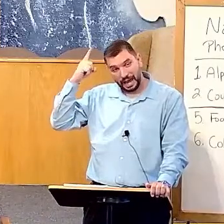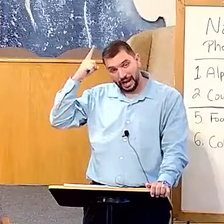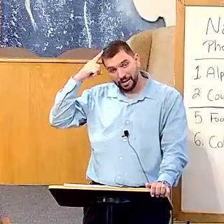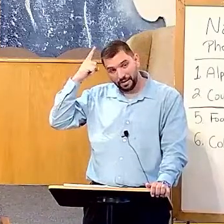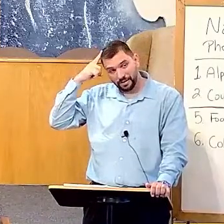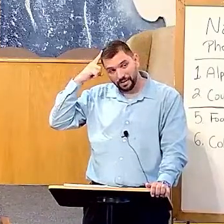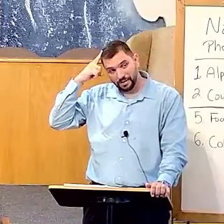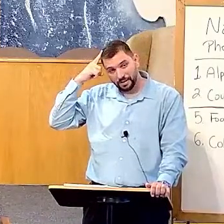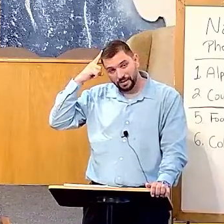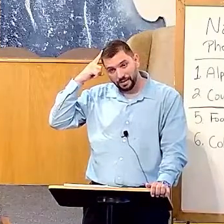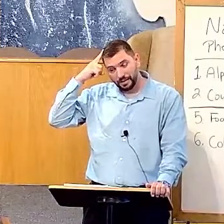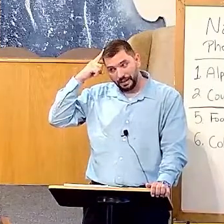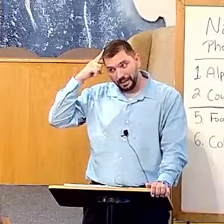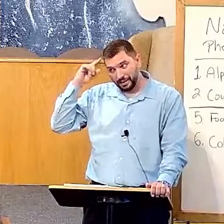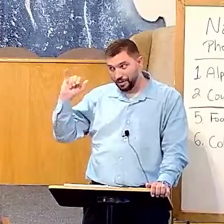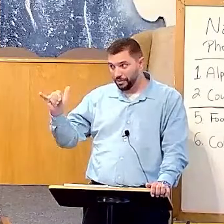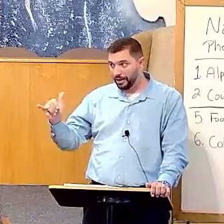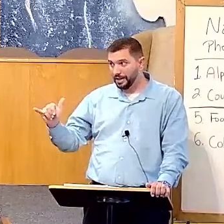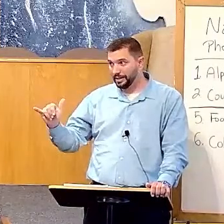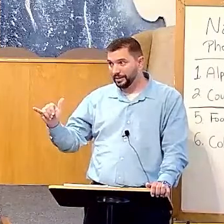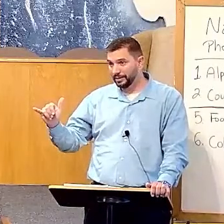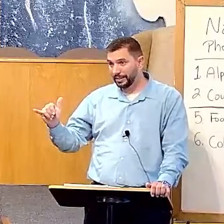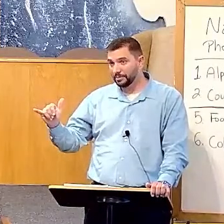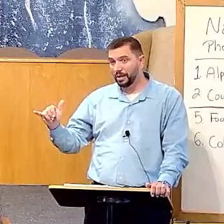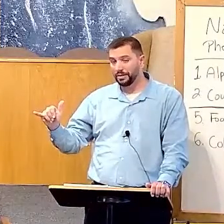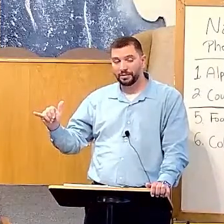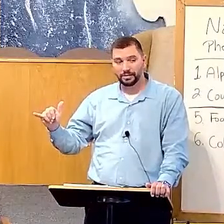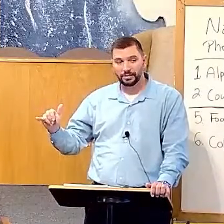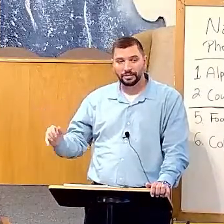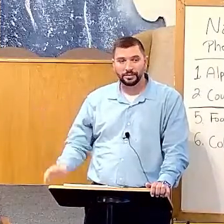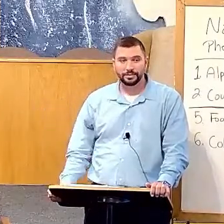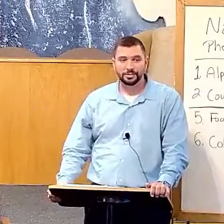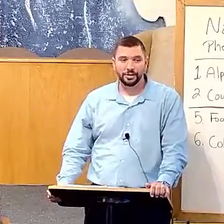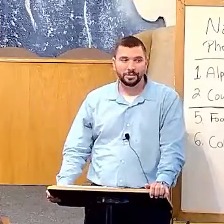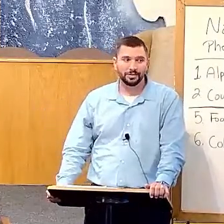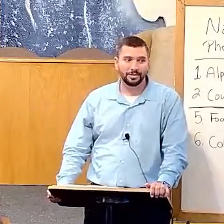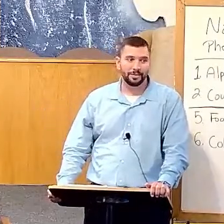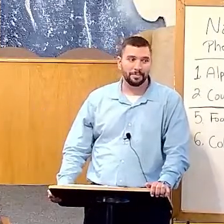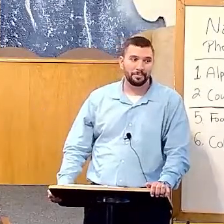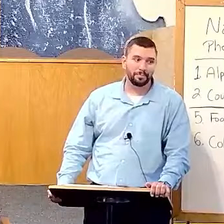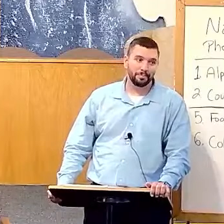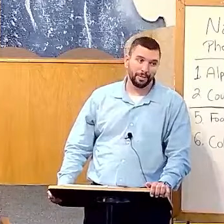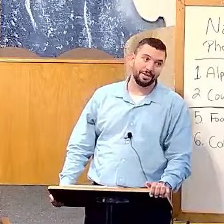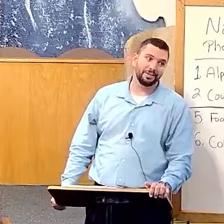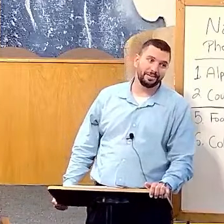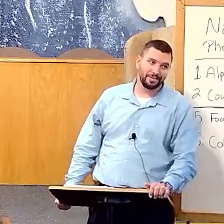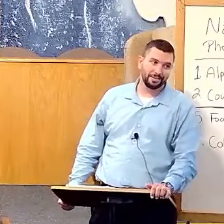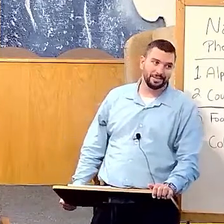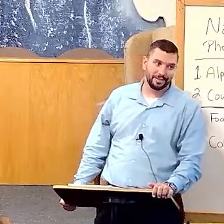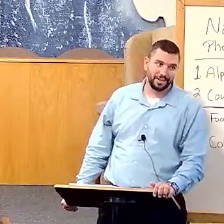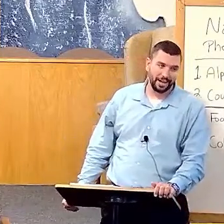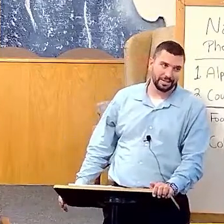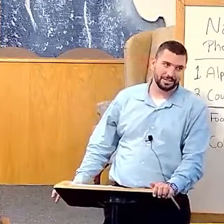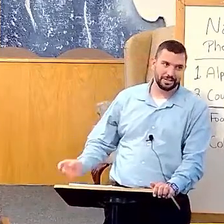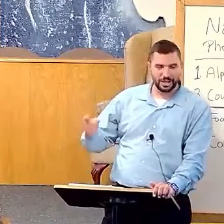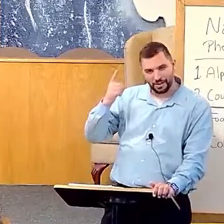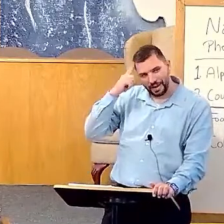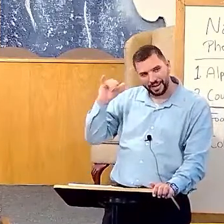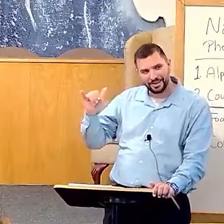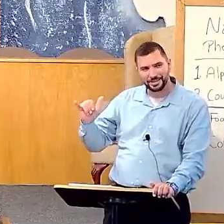hair and then do that, that's blonde. So, blonde. Yeah, because it's yellow hair. So that's